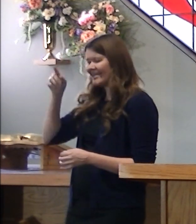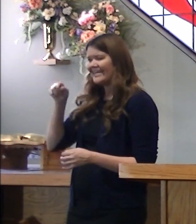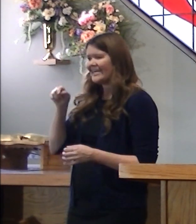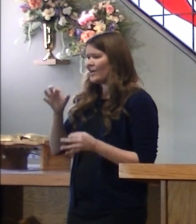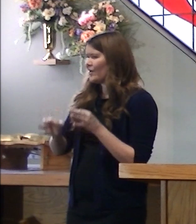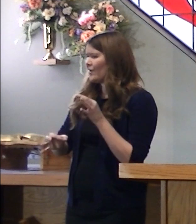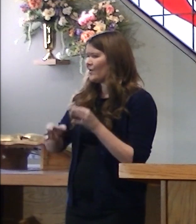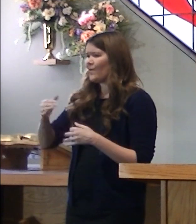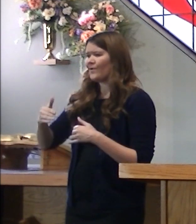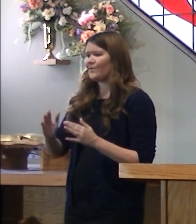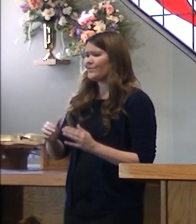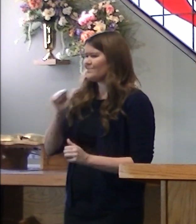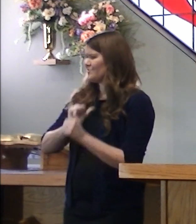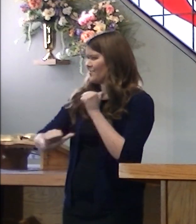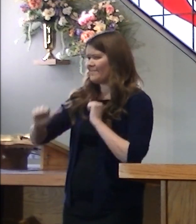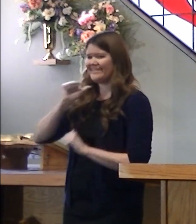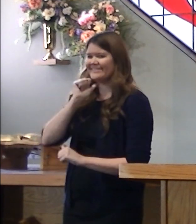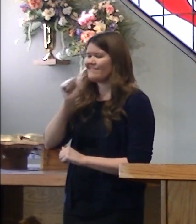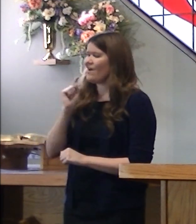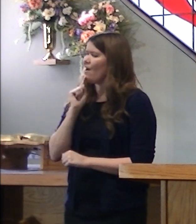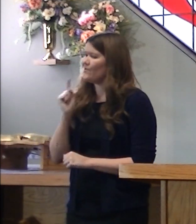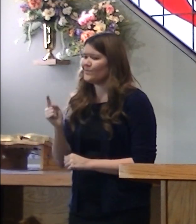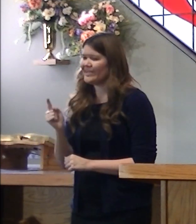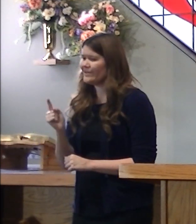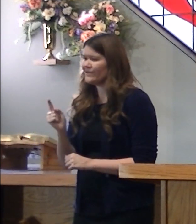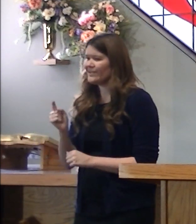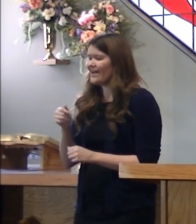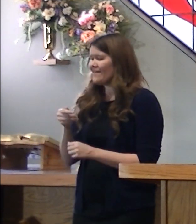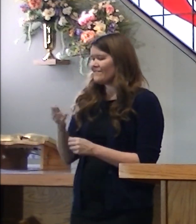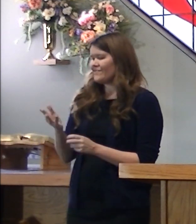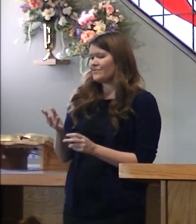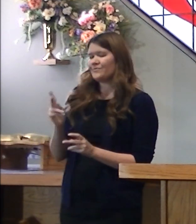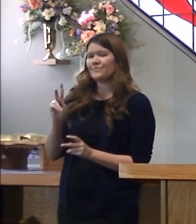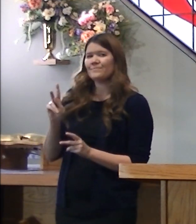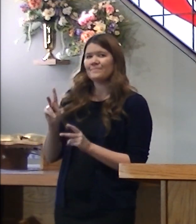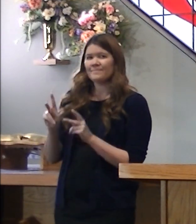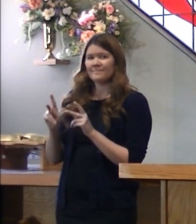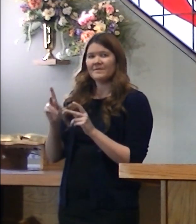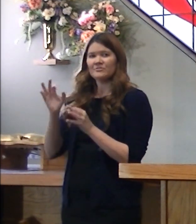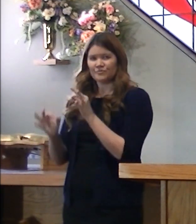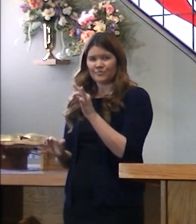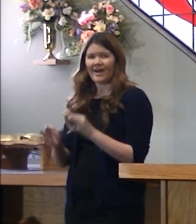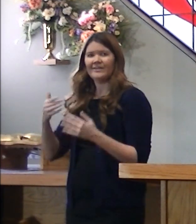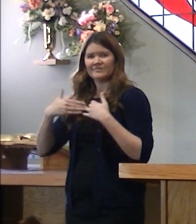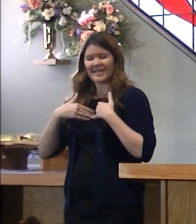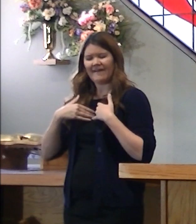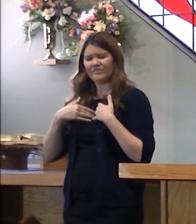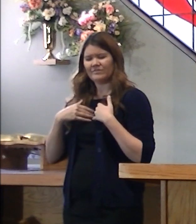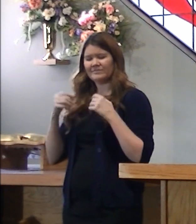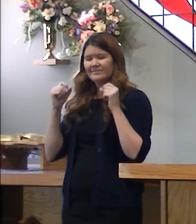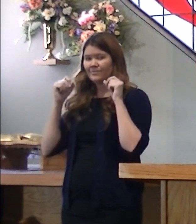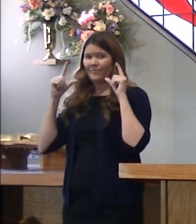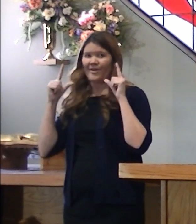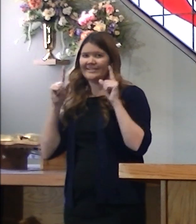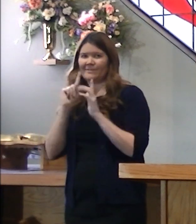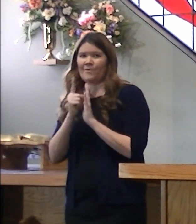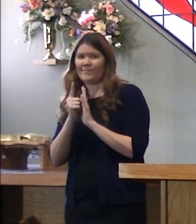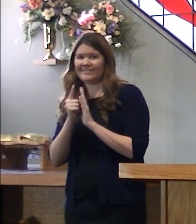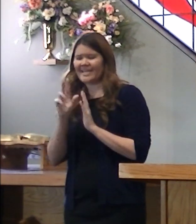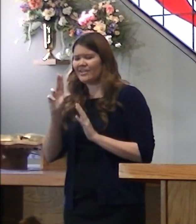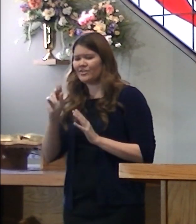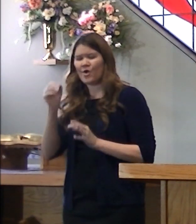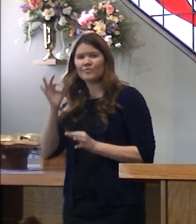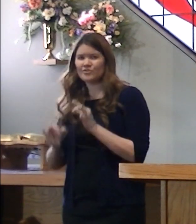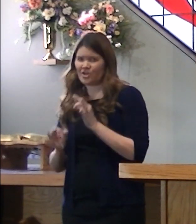real." She said to me, very few trials have those aha moments, and no judge would allow